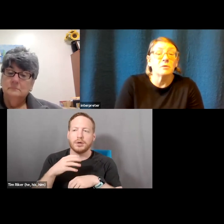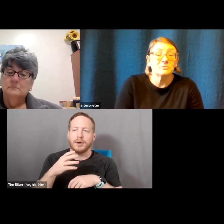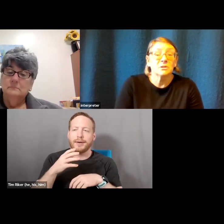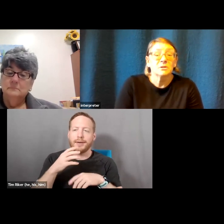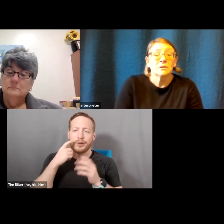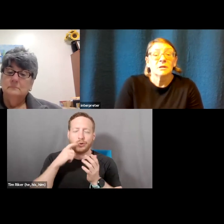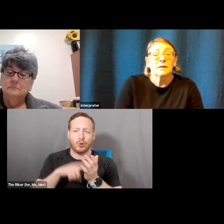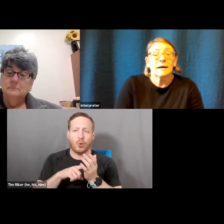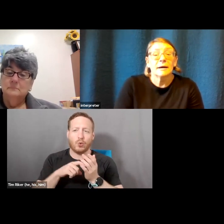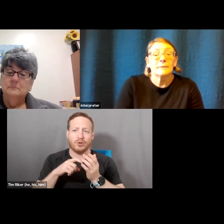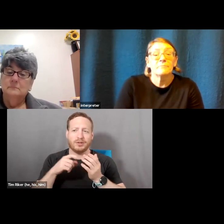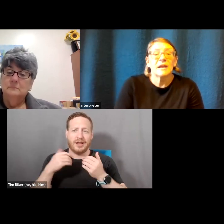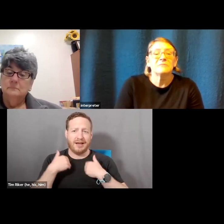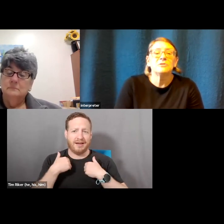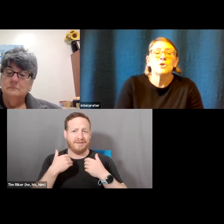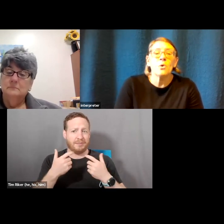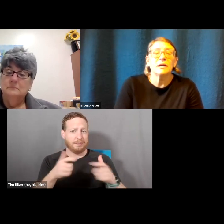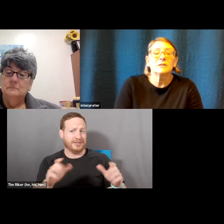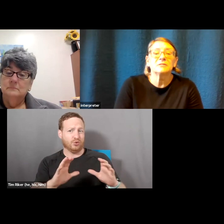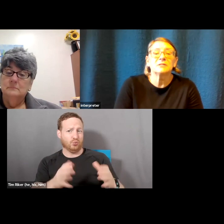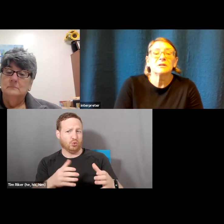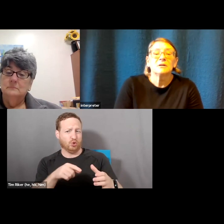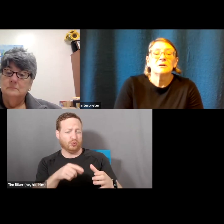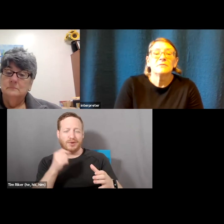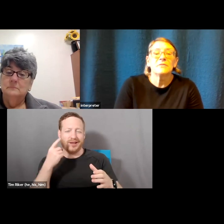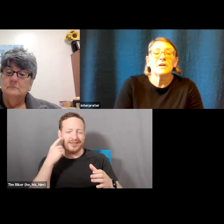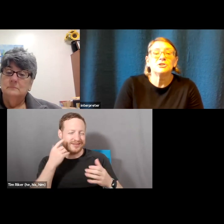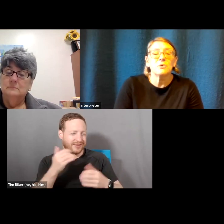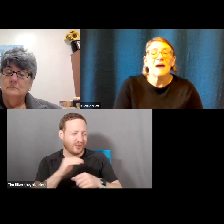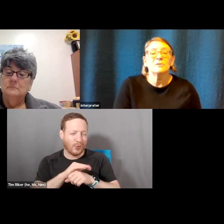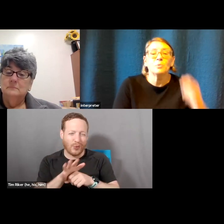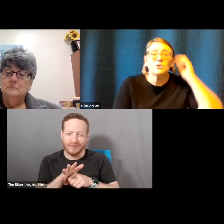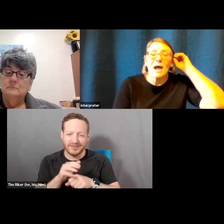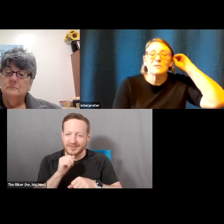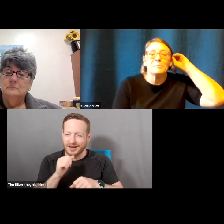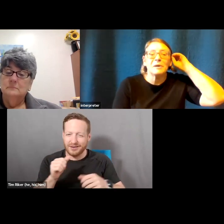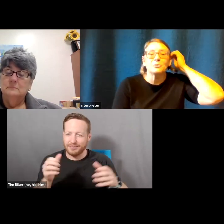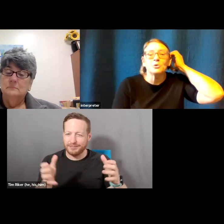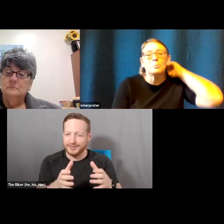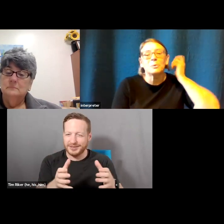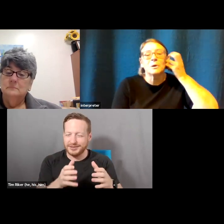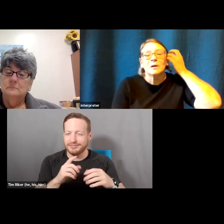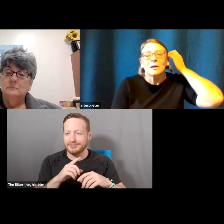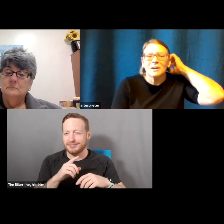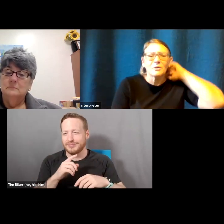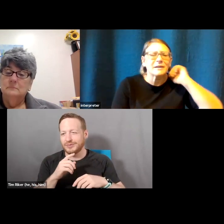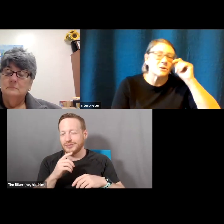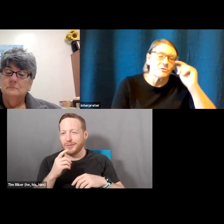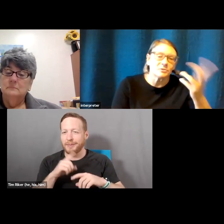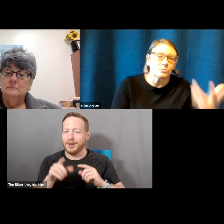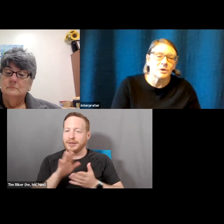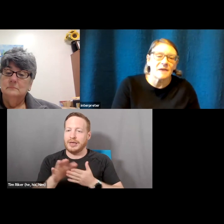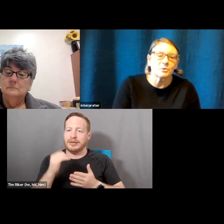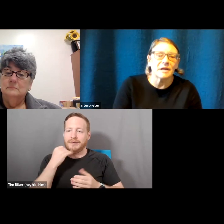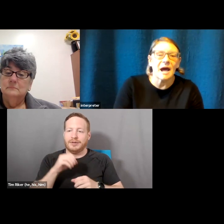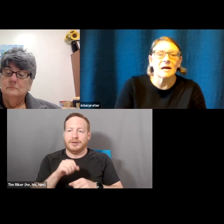be involved. And I've noticed that they do have when you have a big group, you know, like in